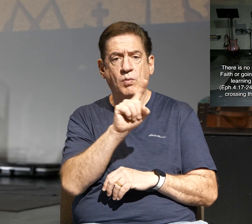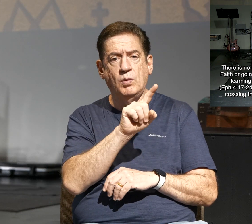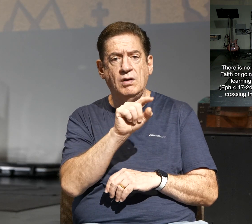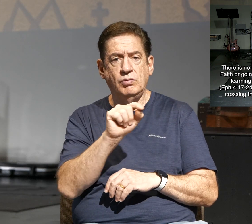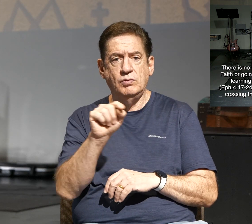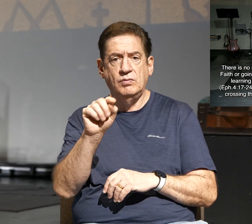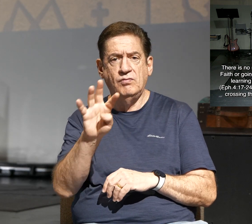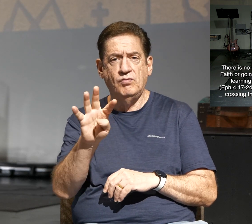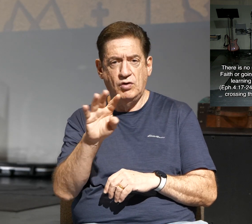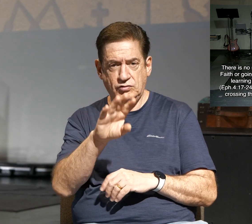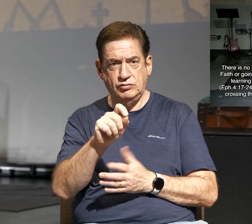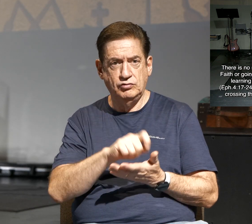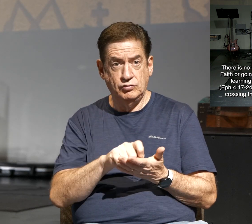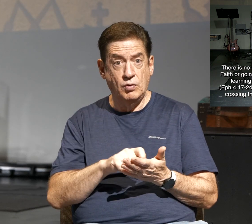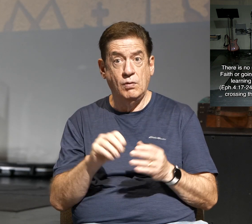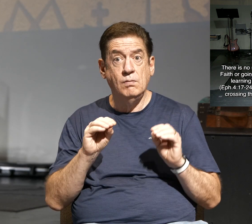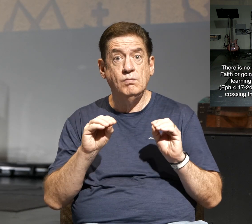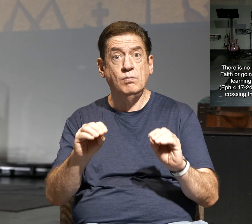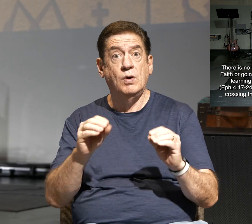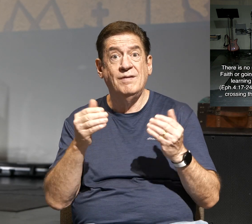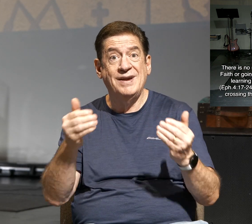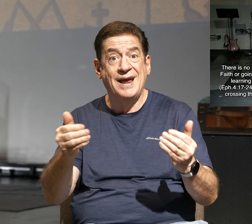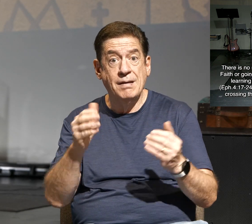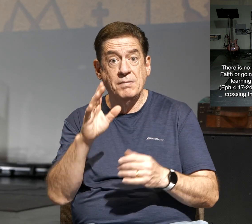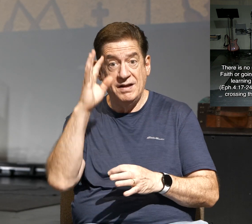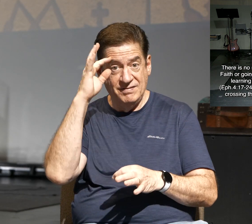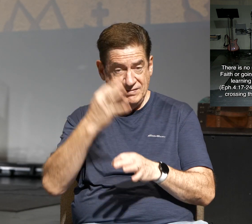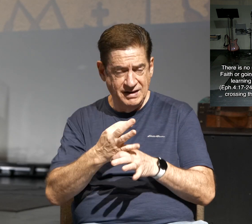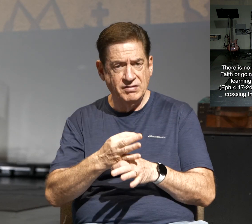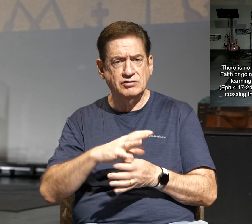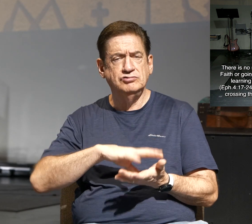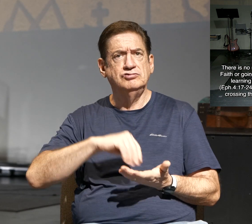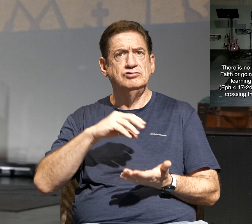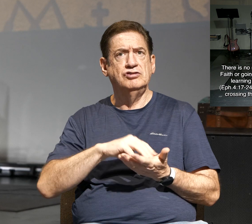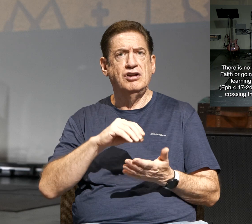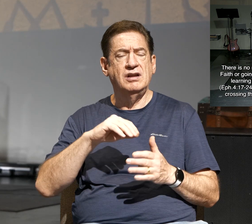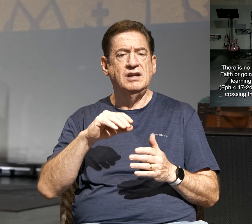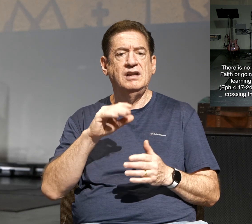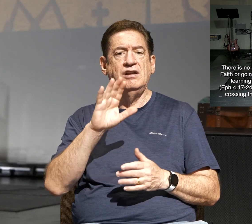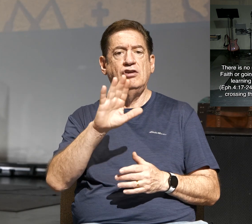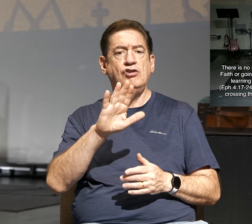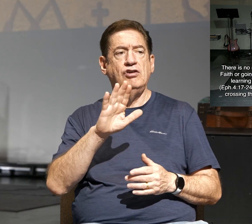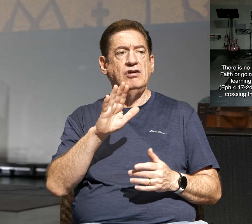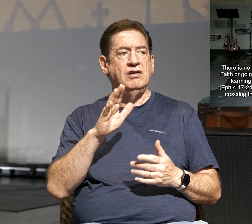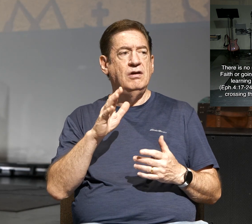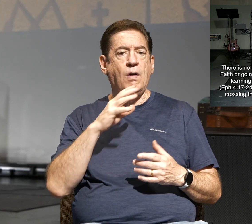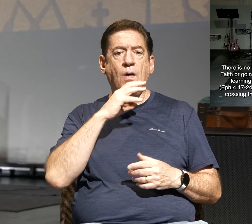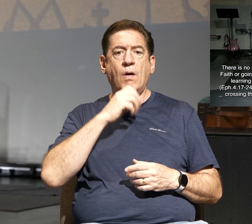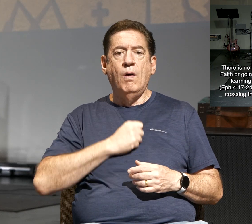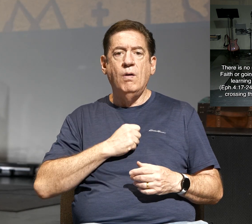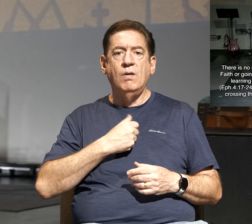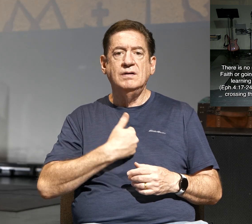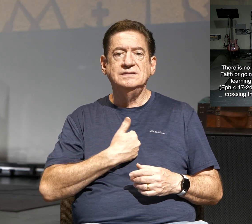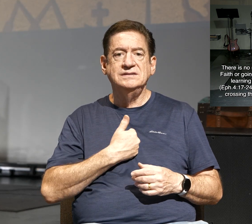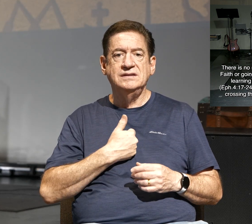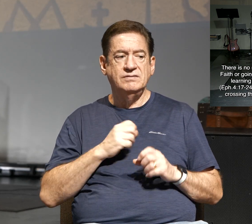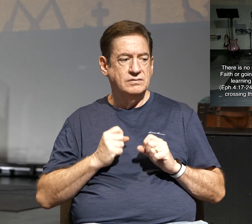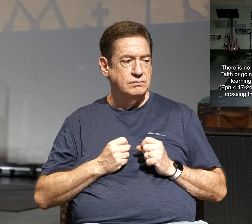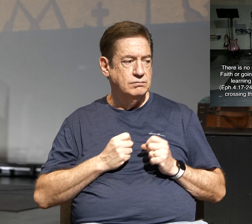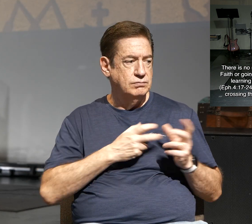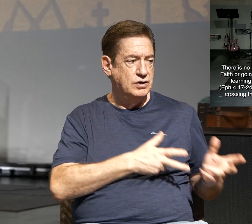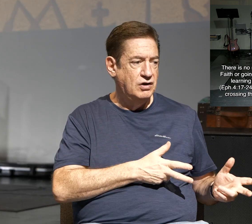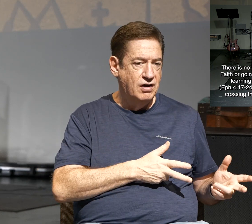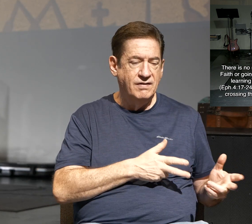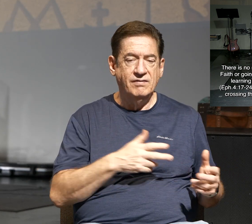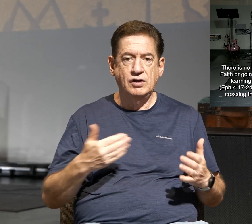Now, moving ahead by faith is about learning to put off the old self and put